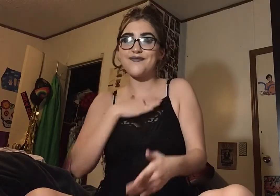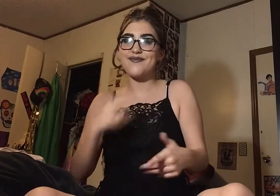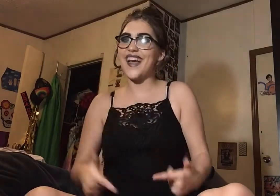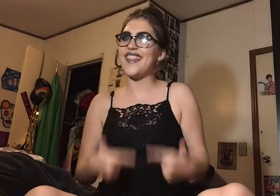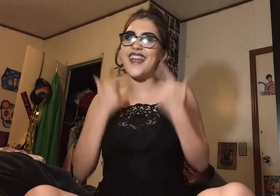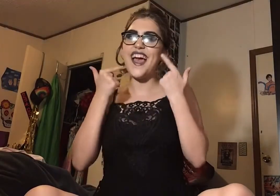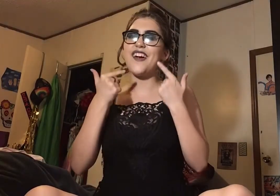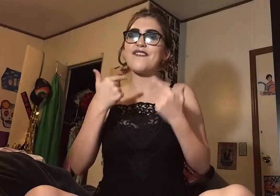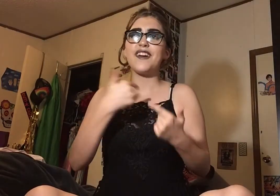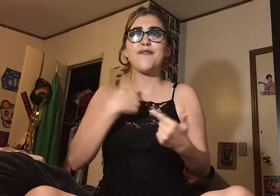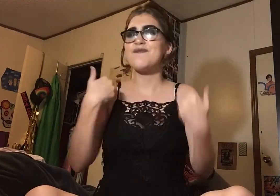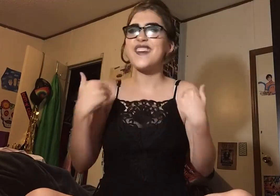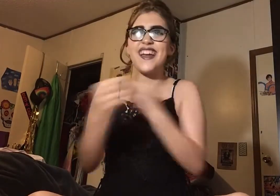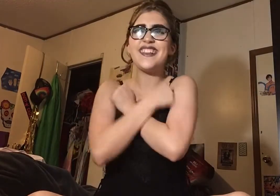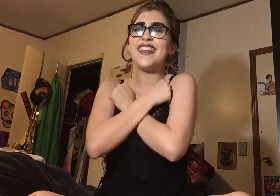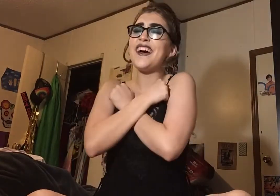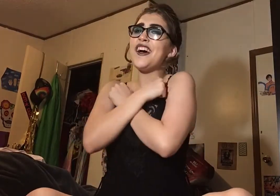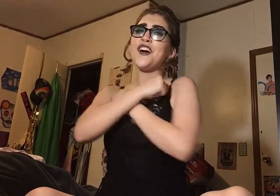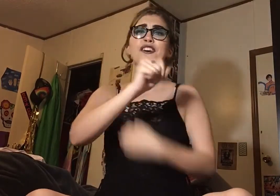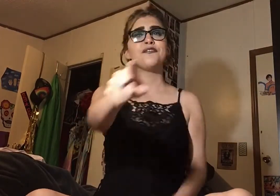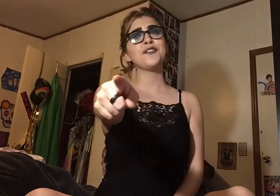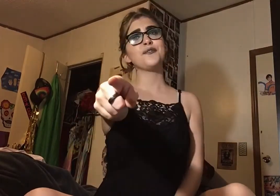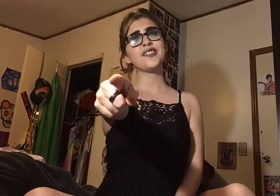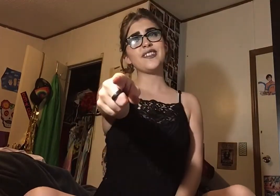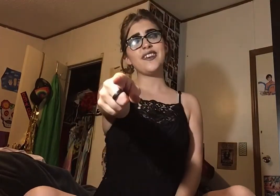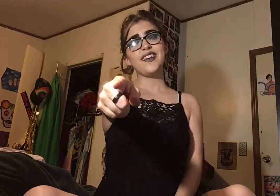my life, I'm gonna love you.